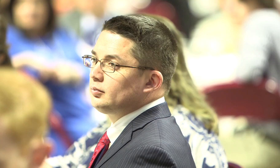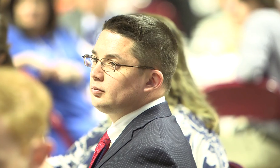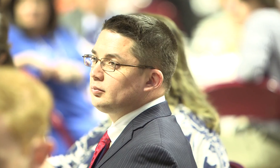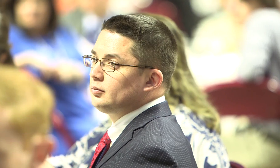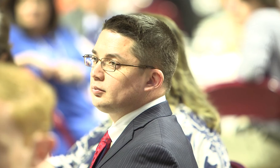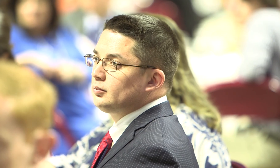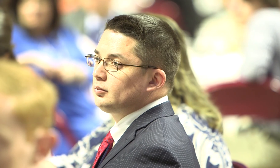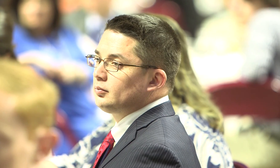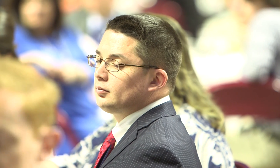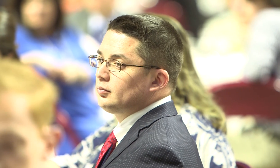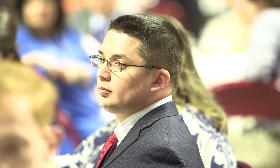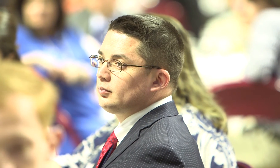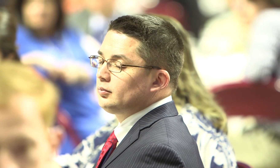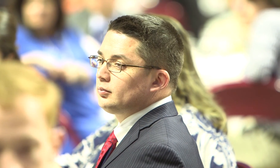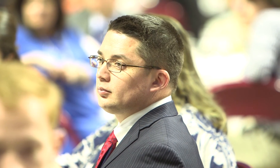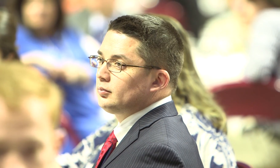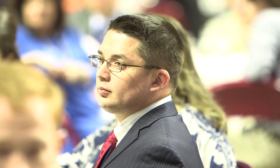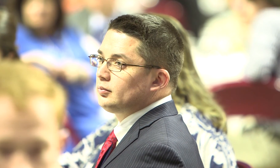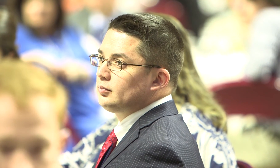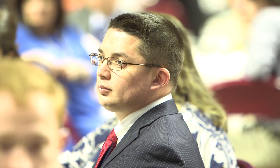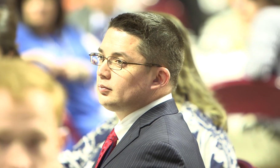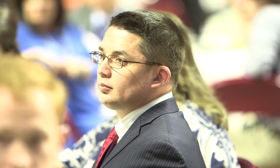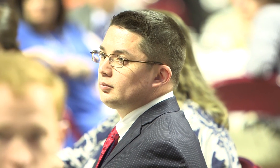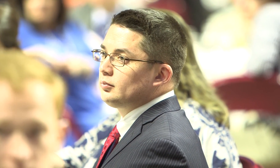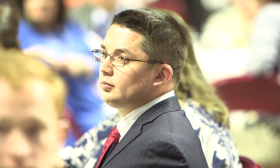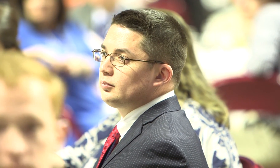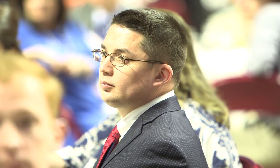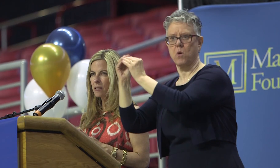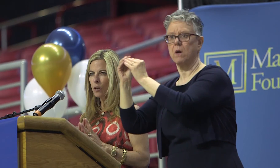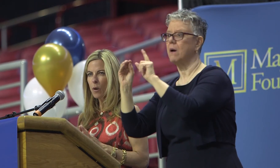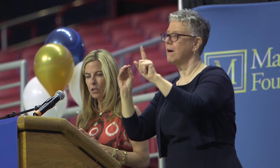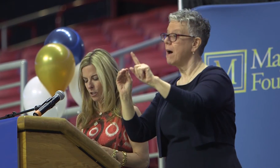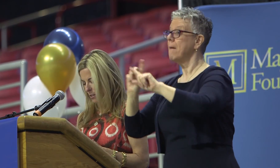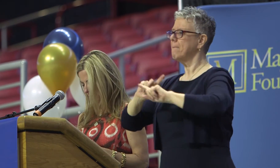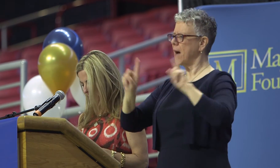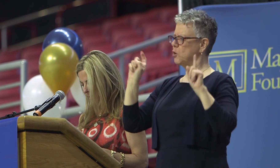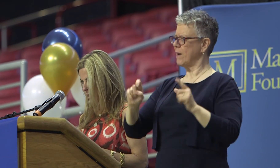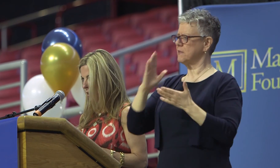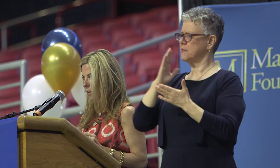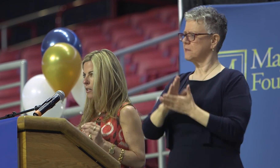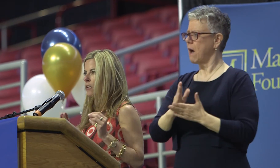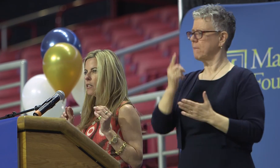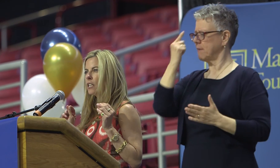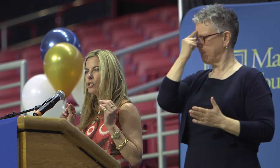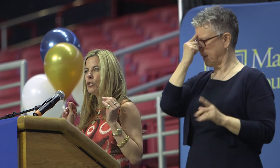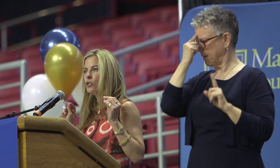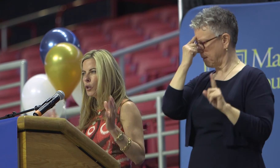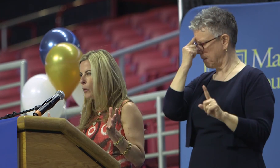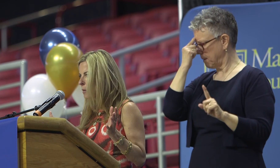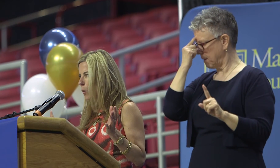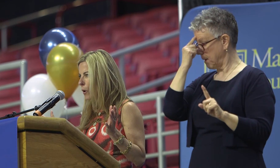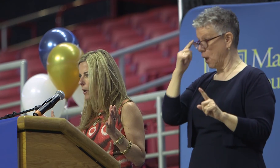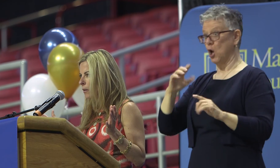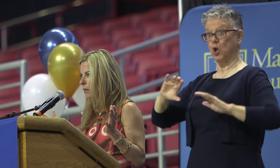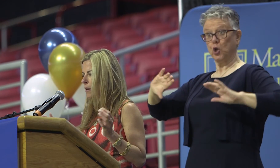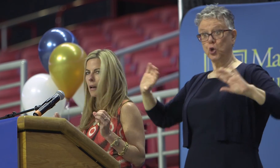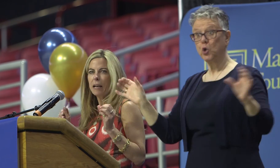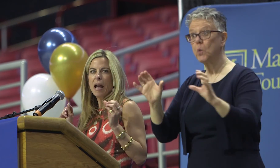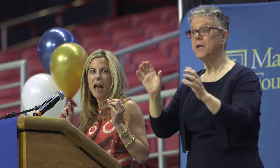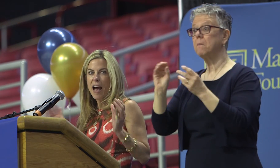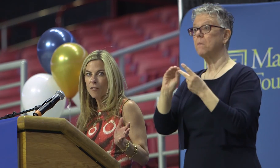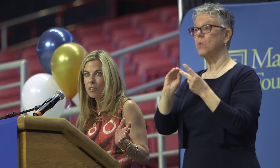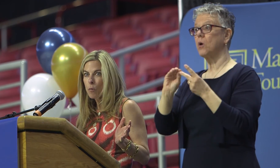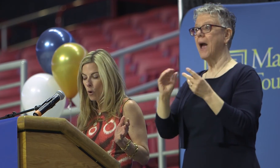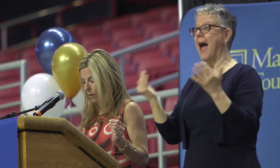peers. But again, it begs the question, does doing more